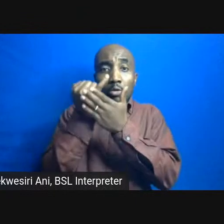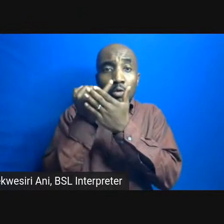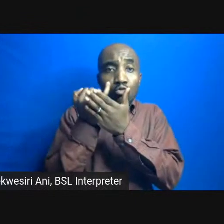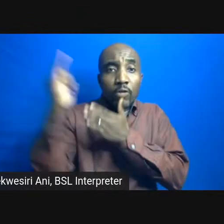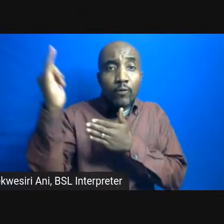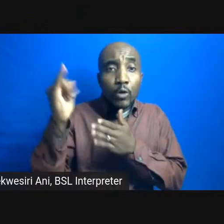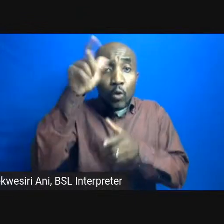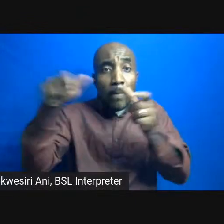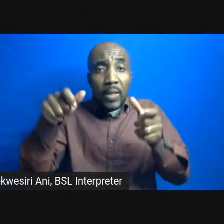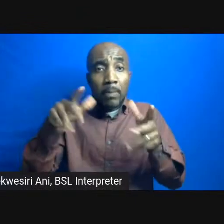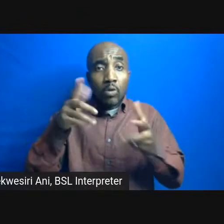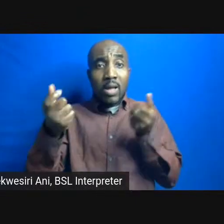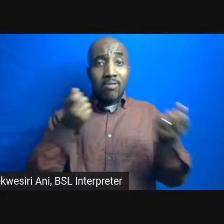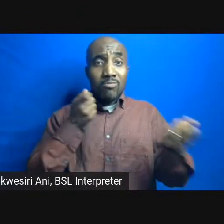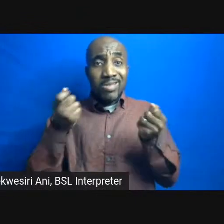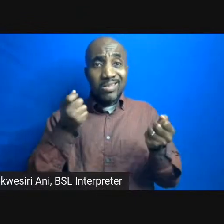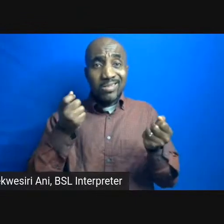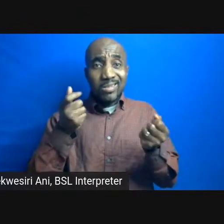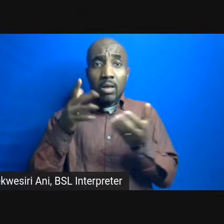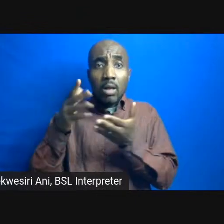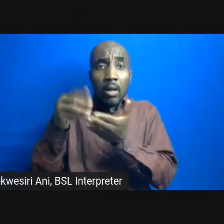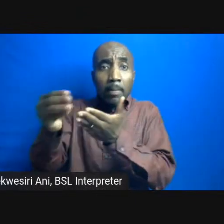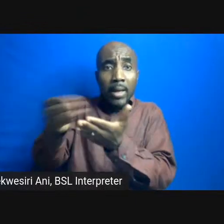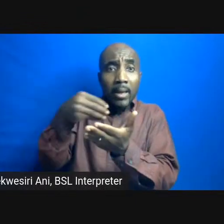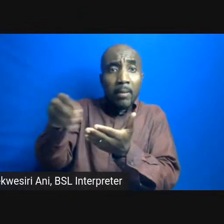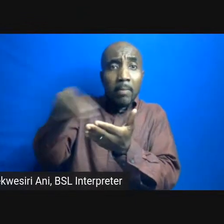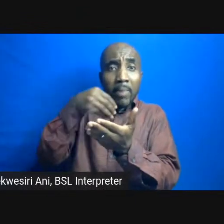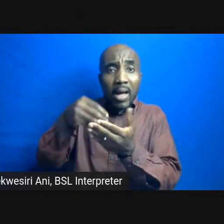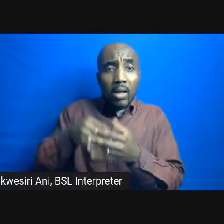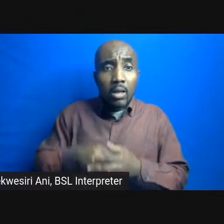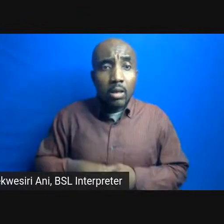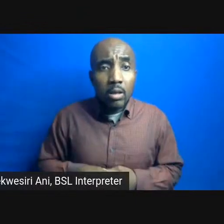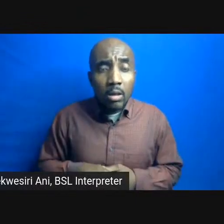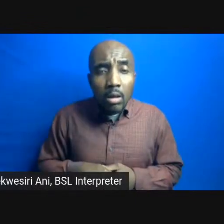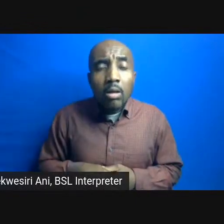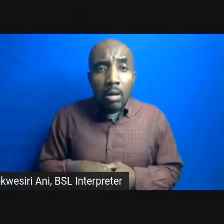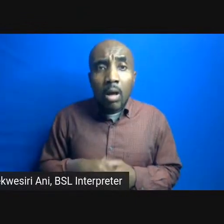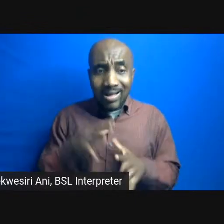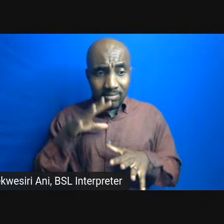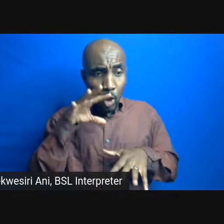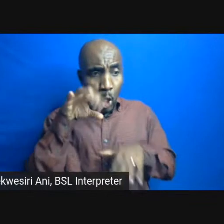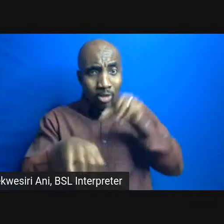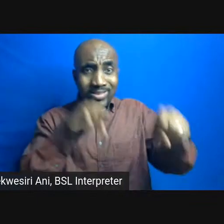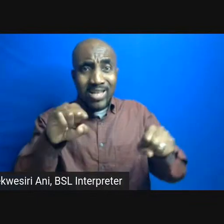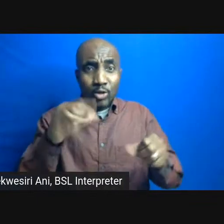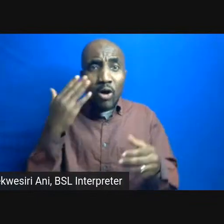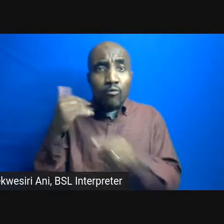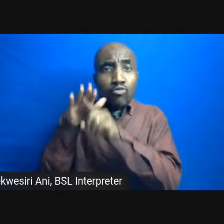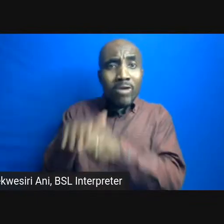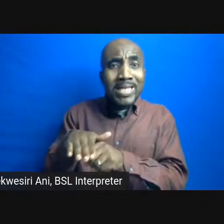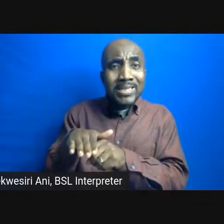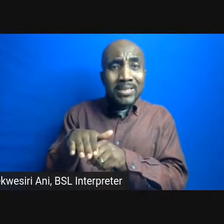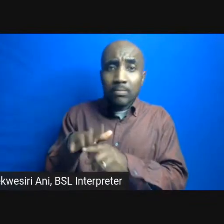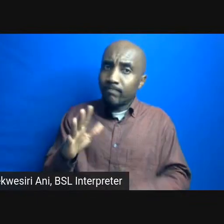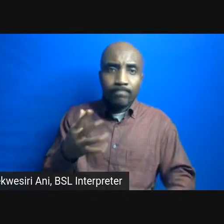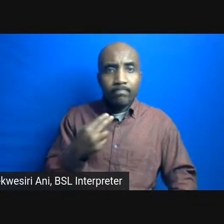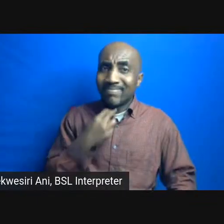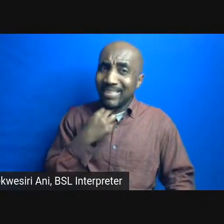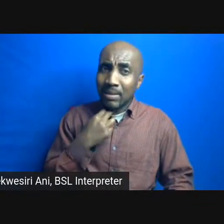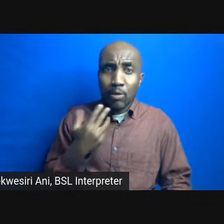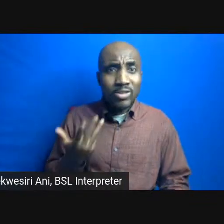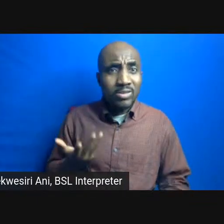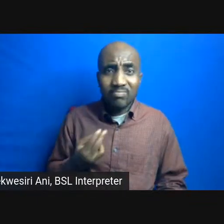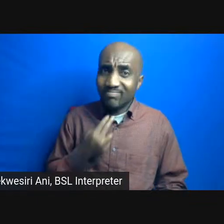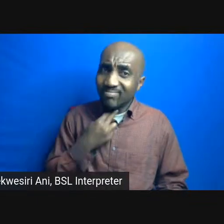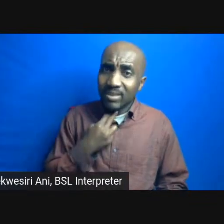decolonization, reparations, and the institutionalization of racism is disappointing at